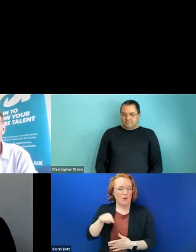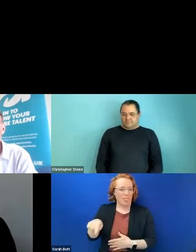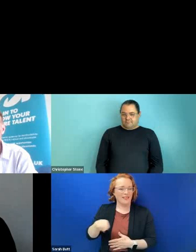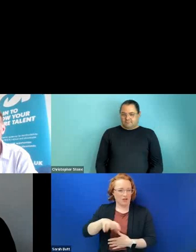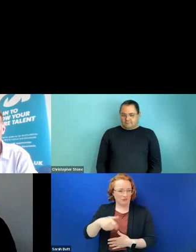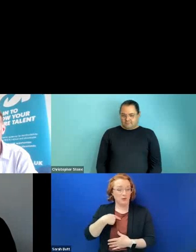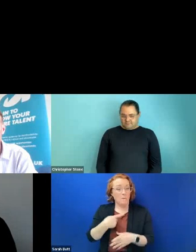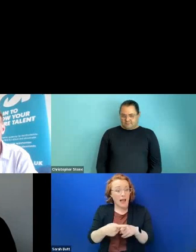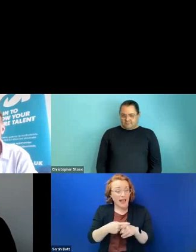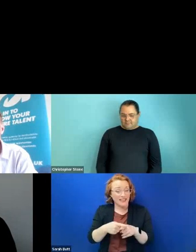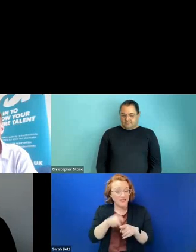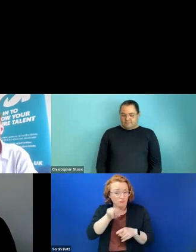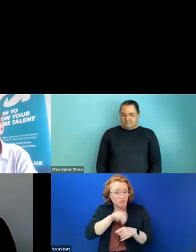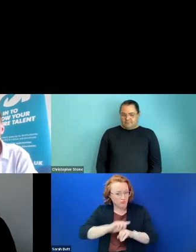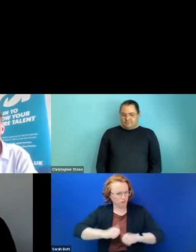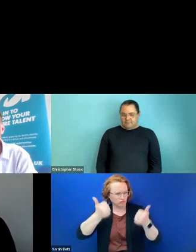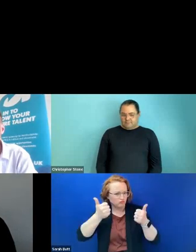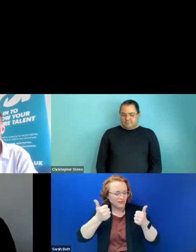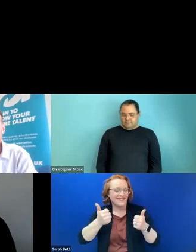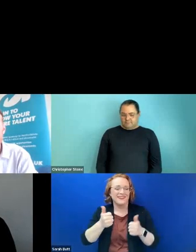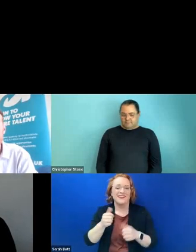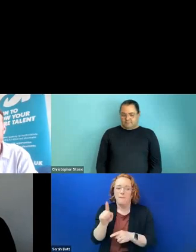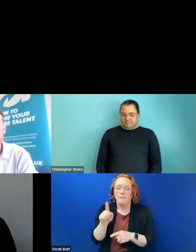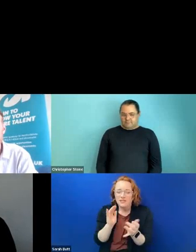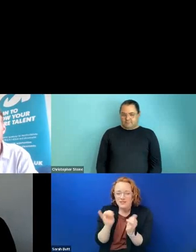country, my English is fine. But when there